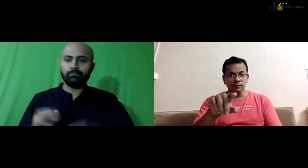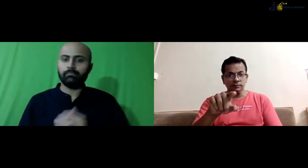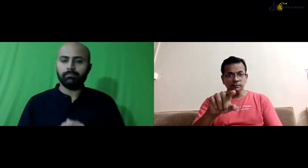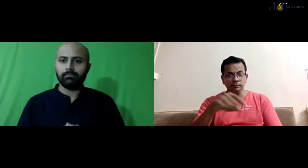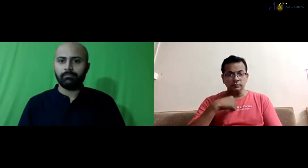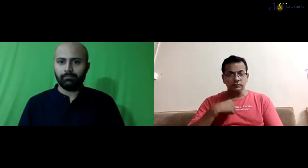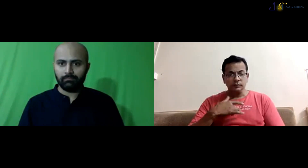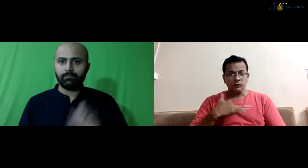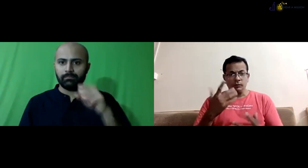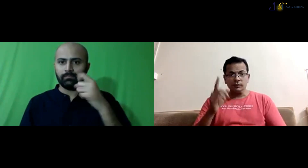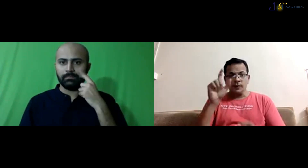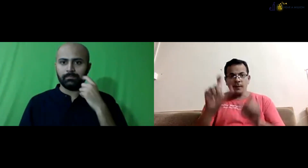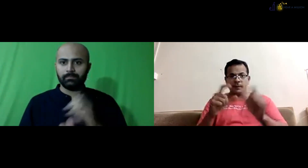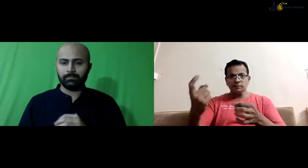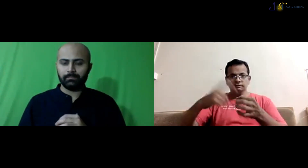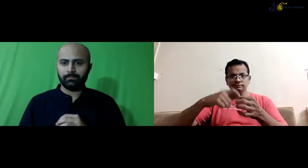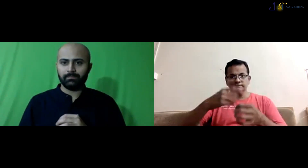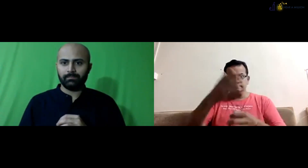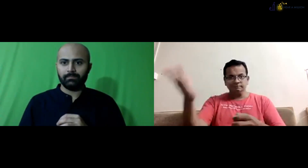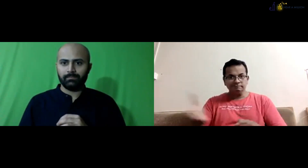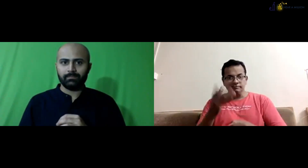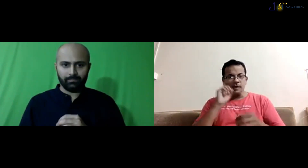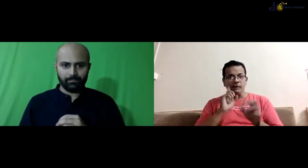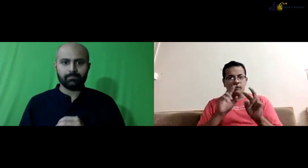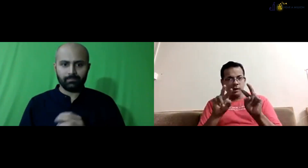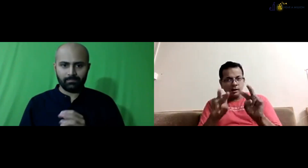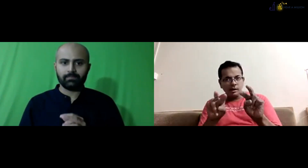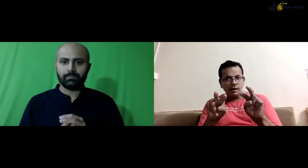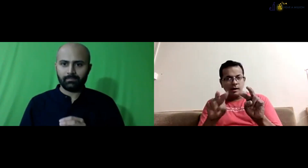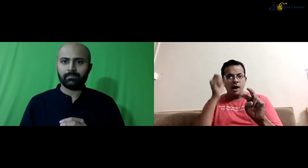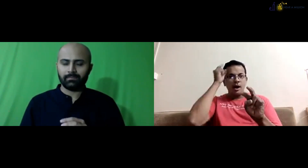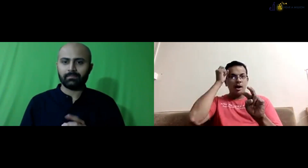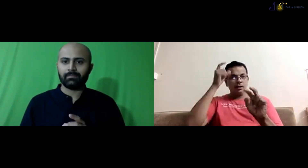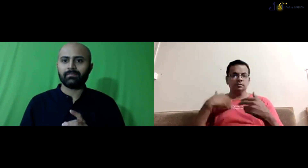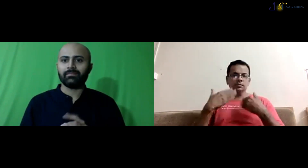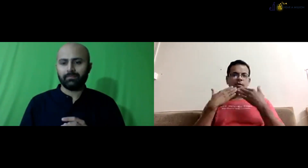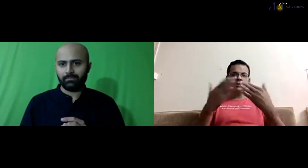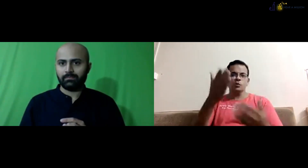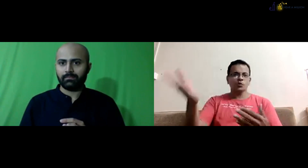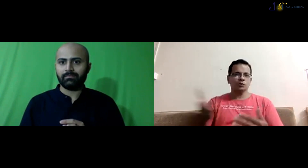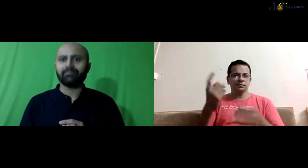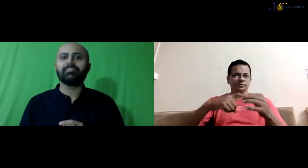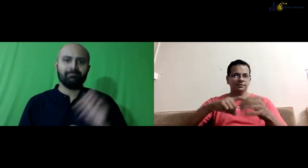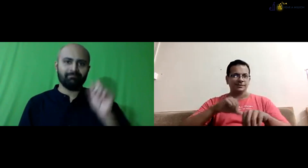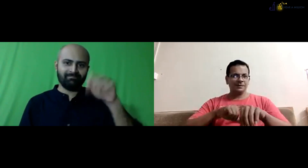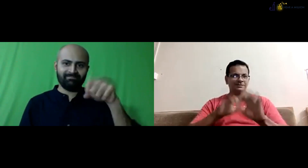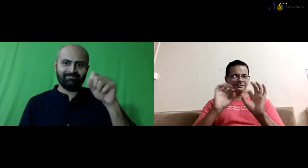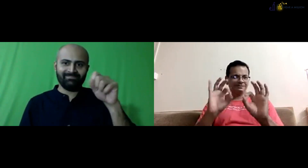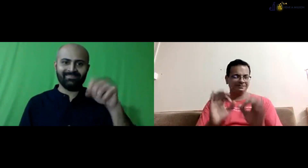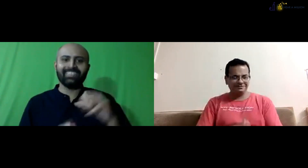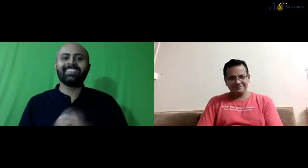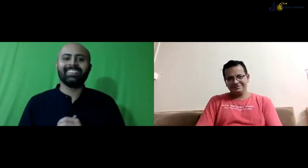see how we can work on it and how we can work further. So, you know, deaf people have joined